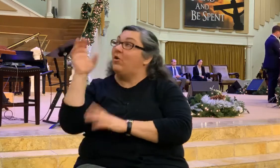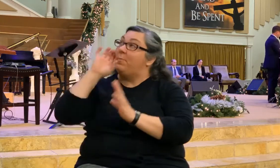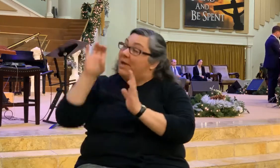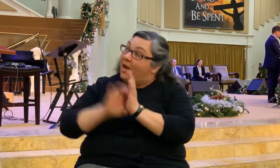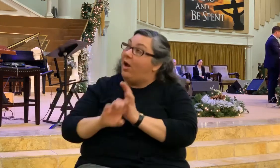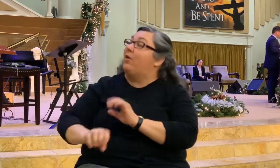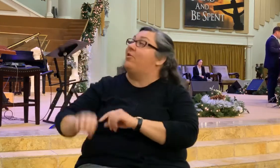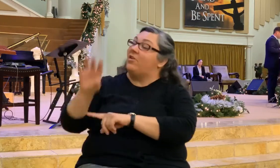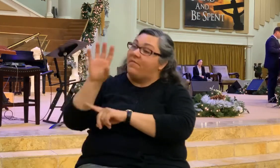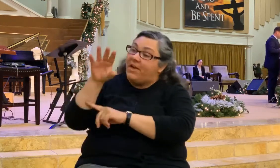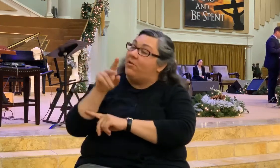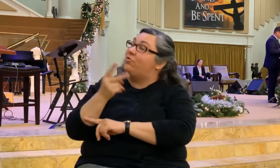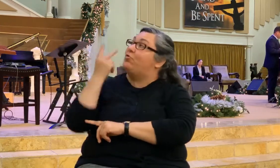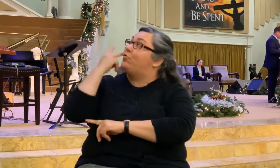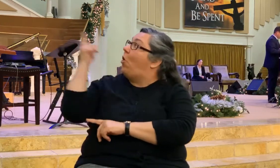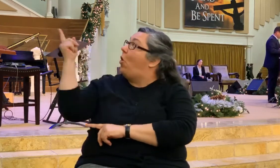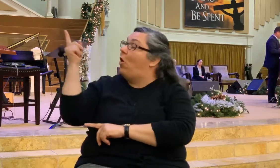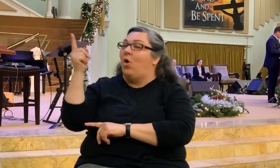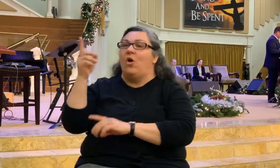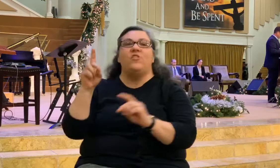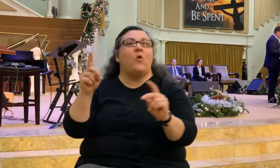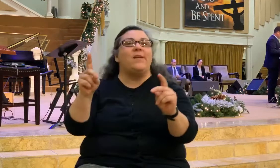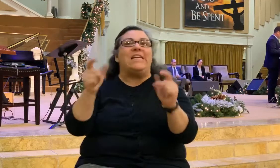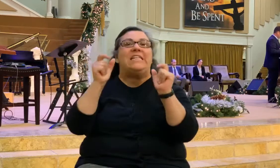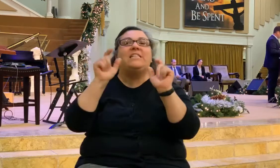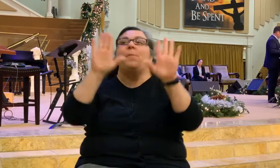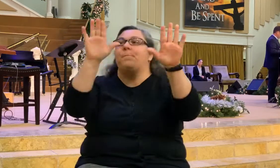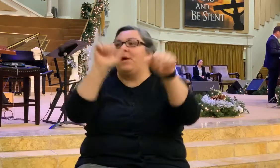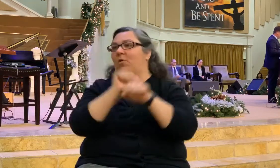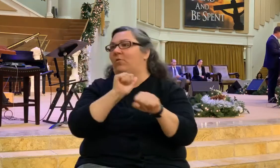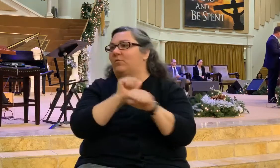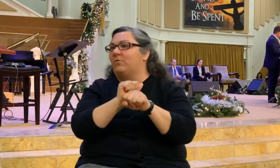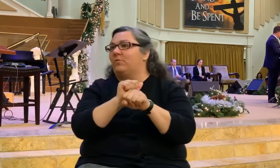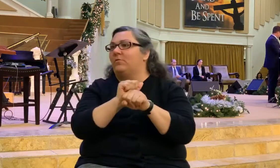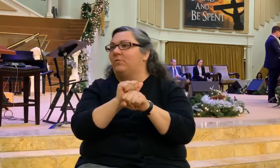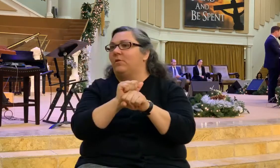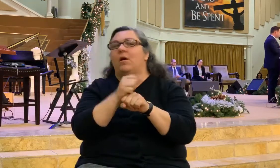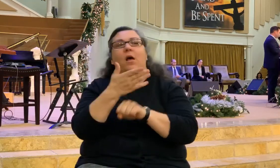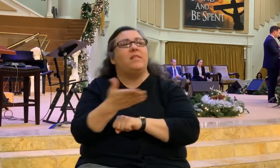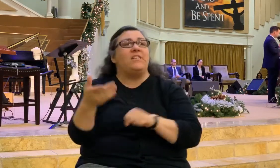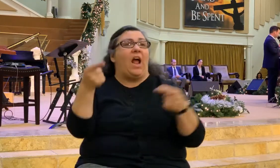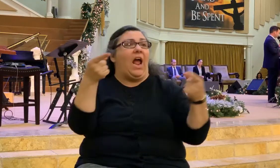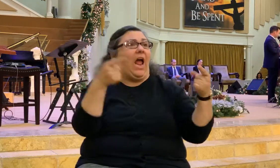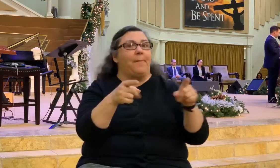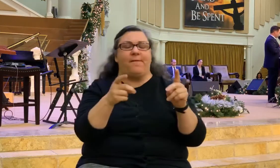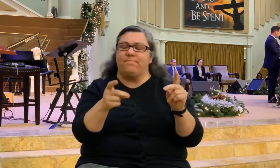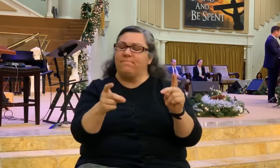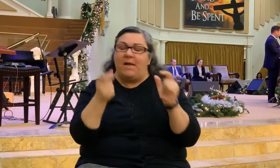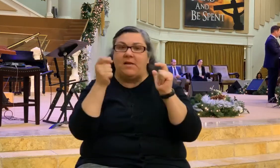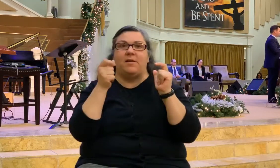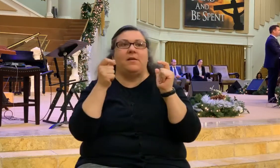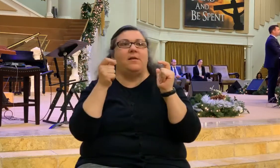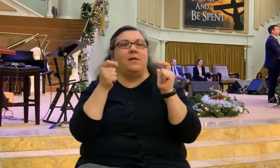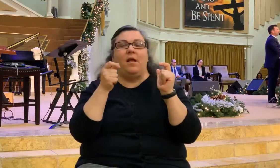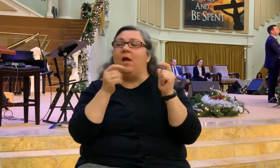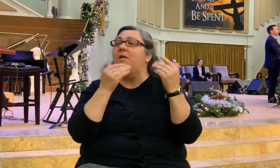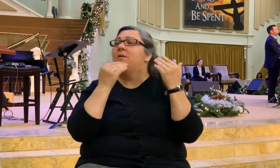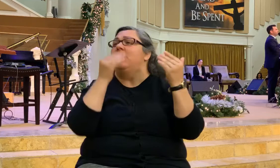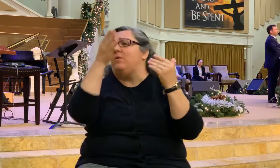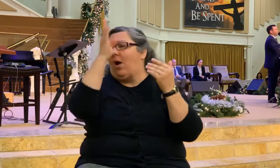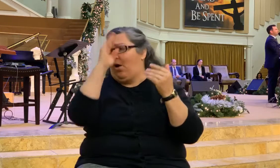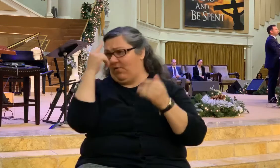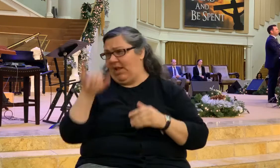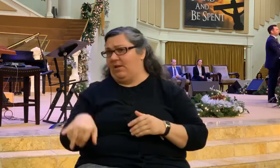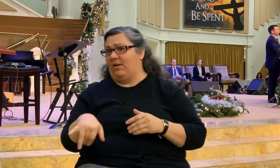witnessed are instant miracles. Things that happened immediately. We thank God for